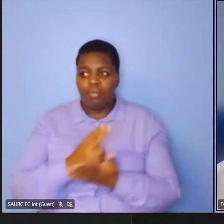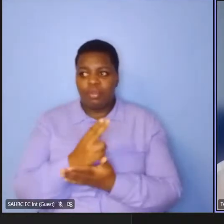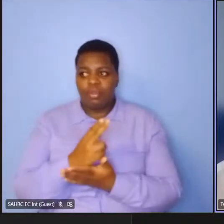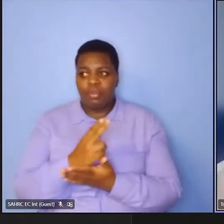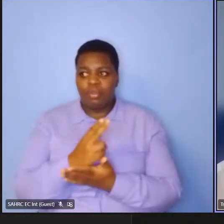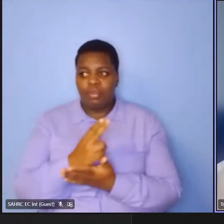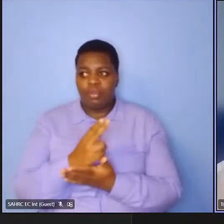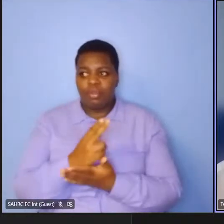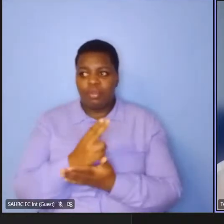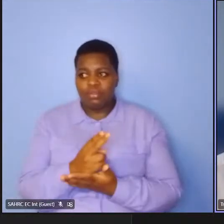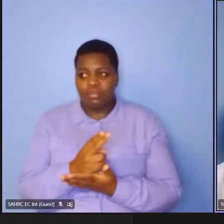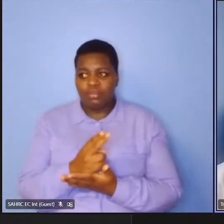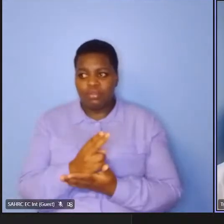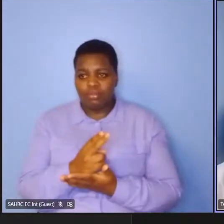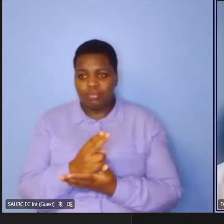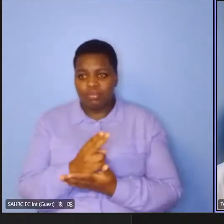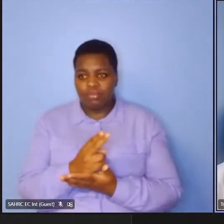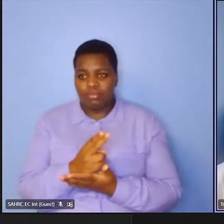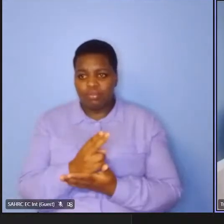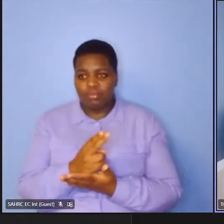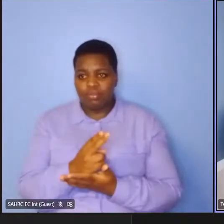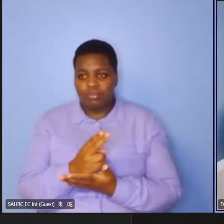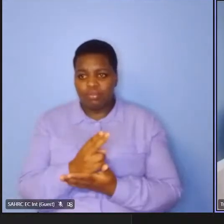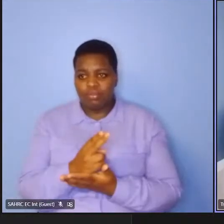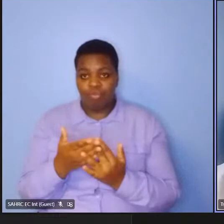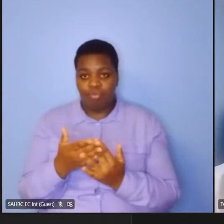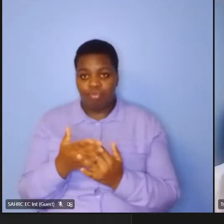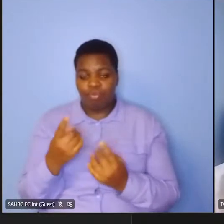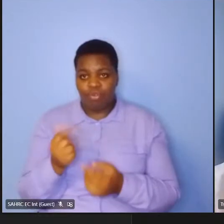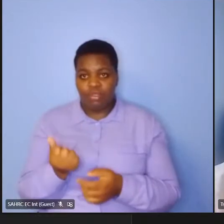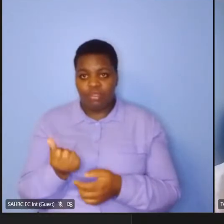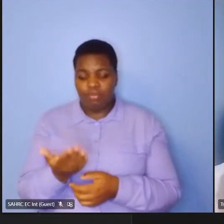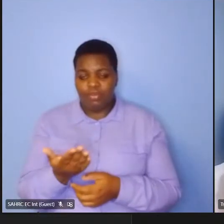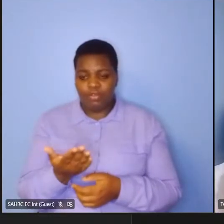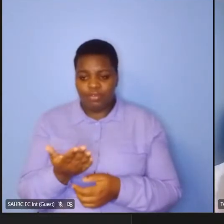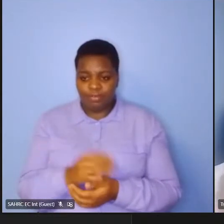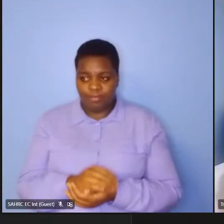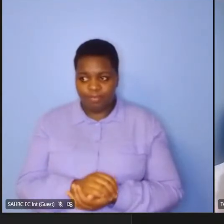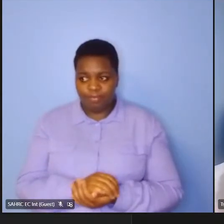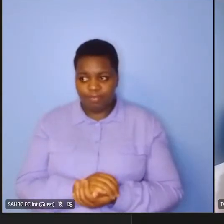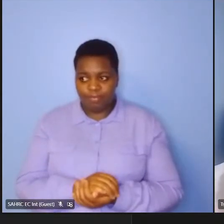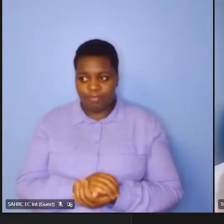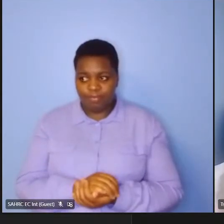this discussion, and we look forward to making submissions. Thank you, ma'am.